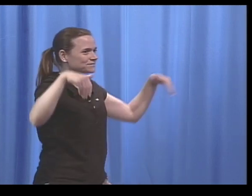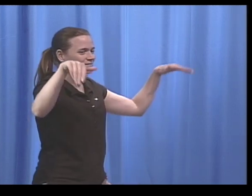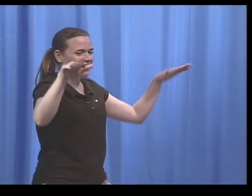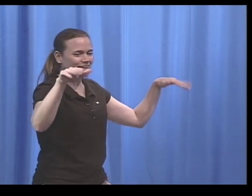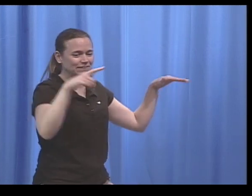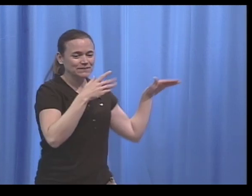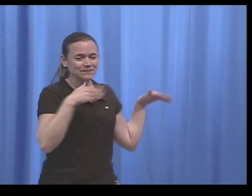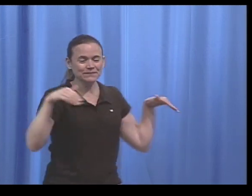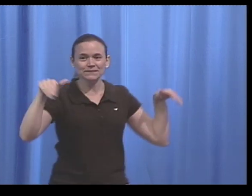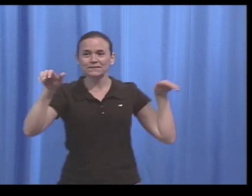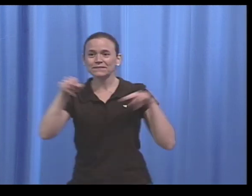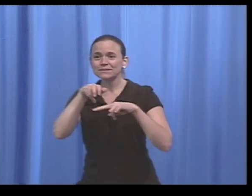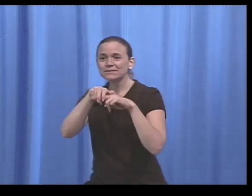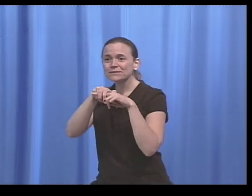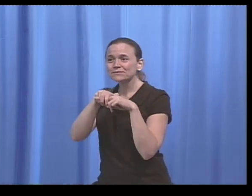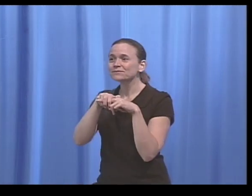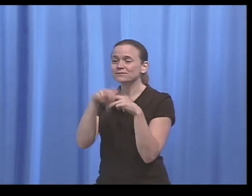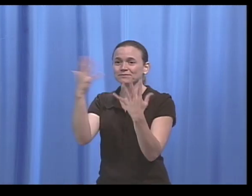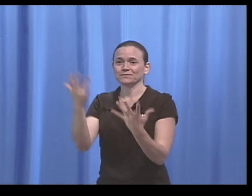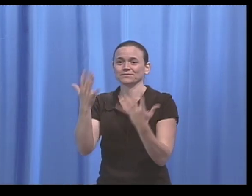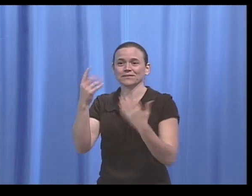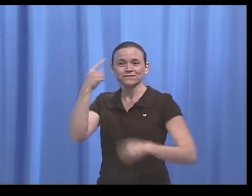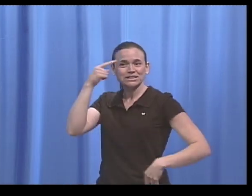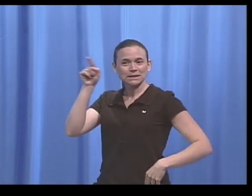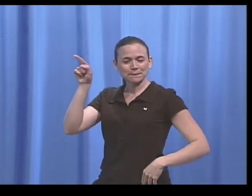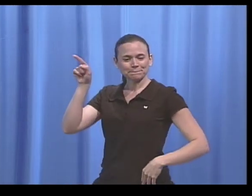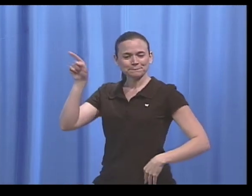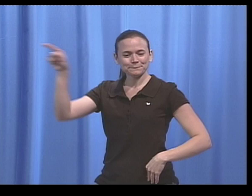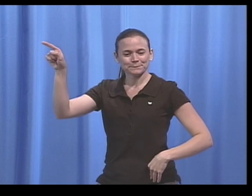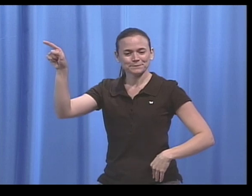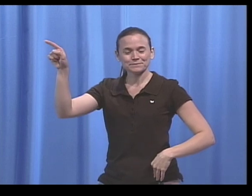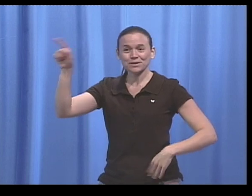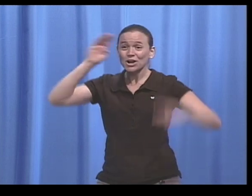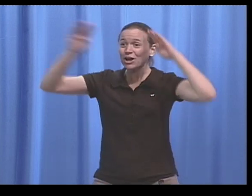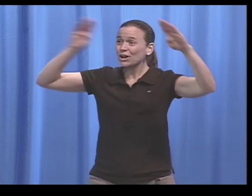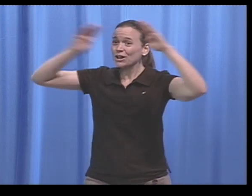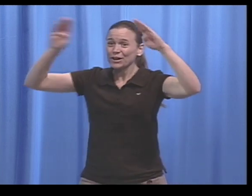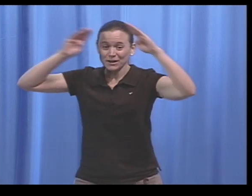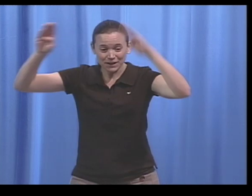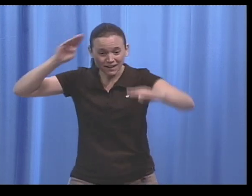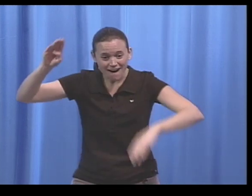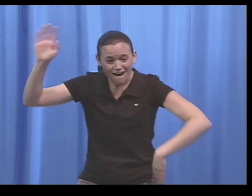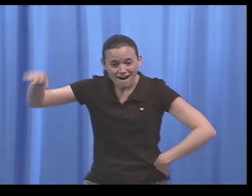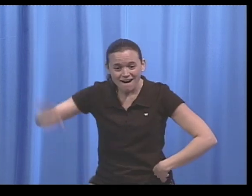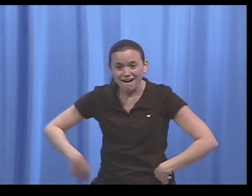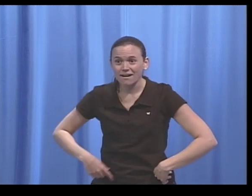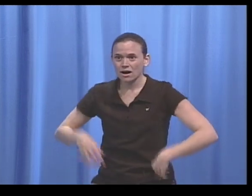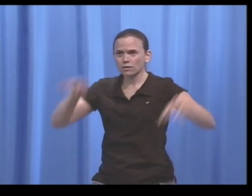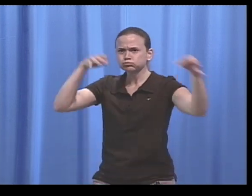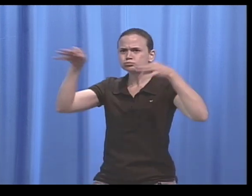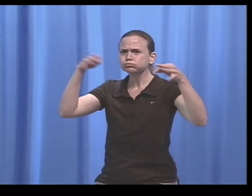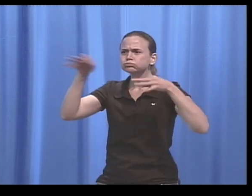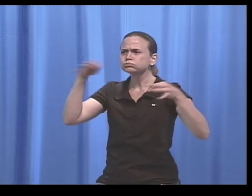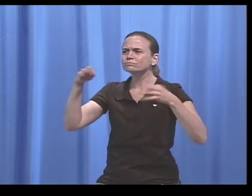A fairy was even waiting for him. "Hello," she said.